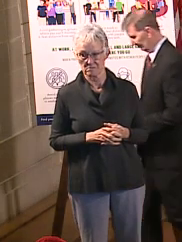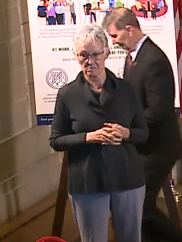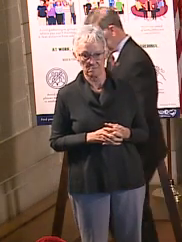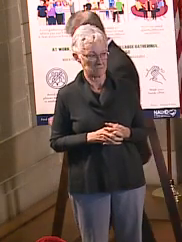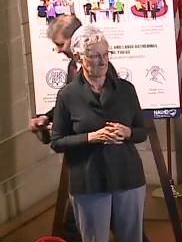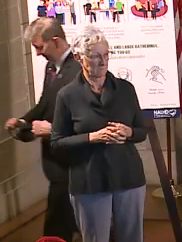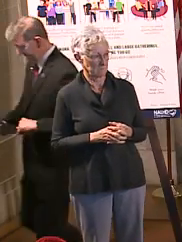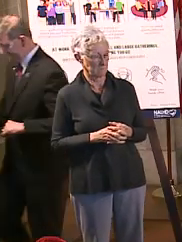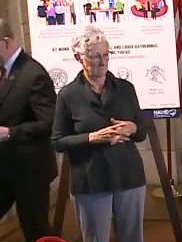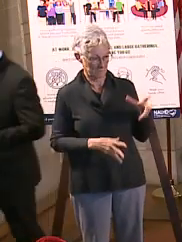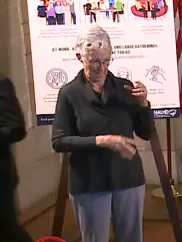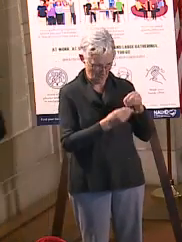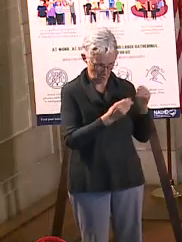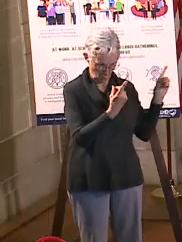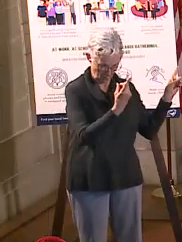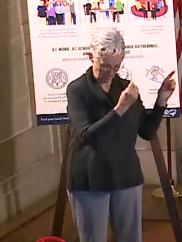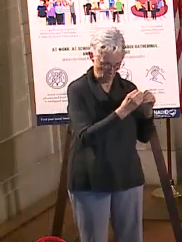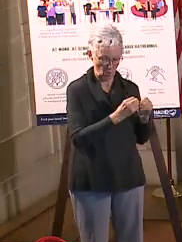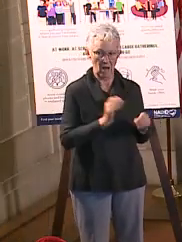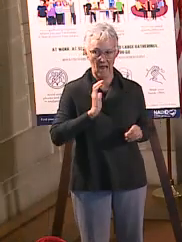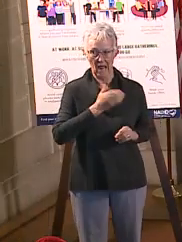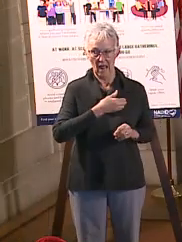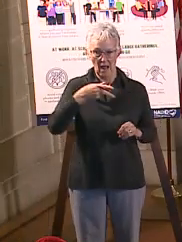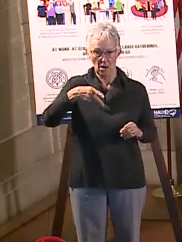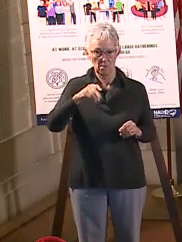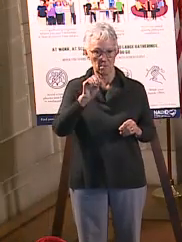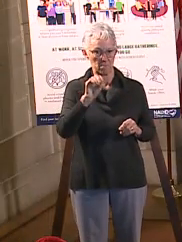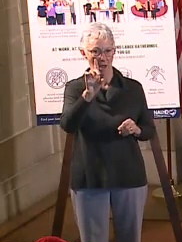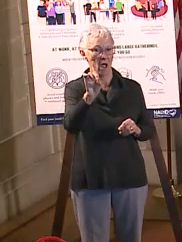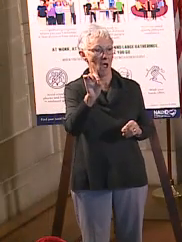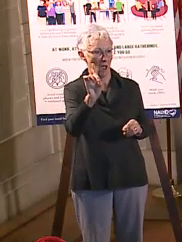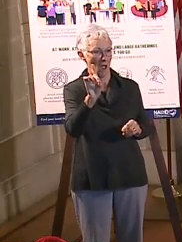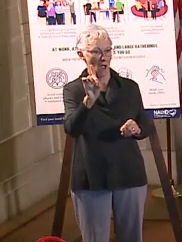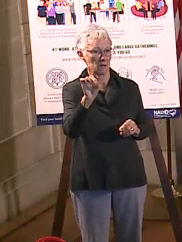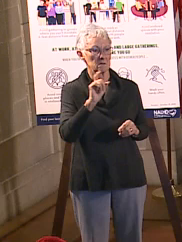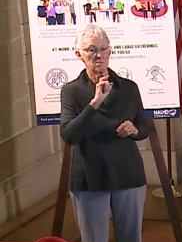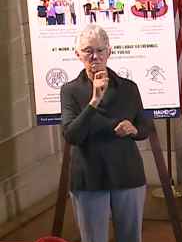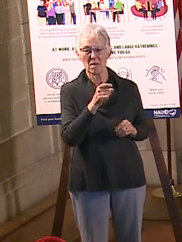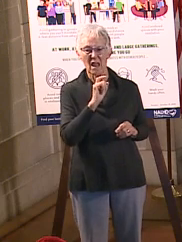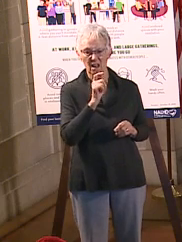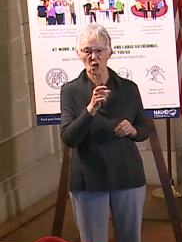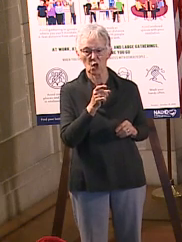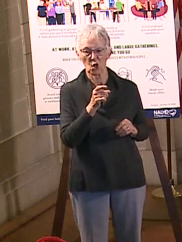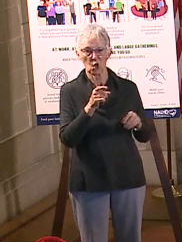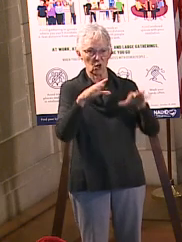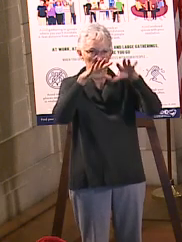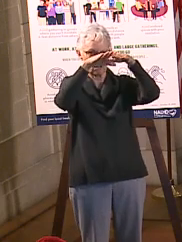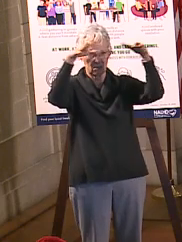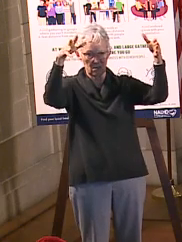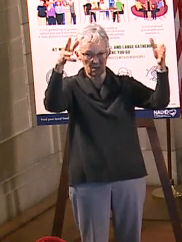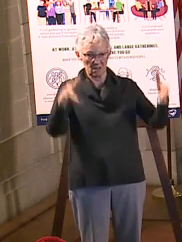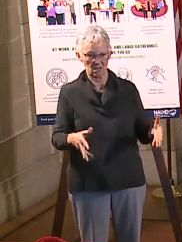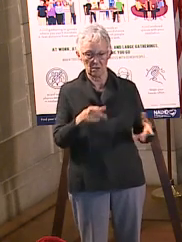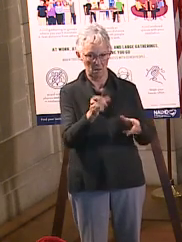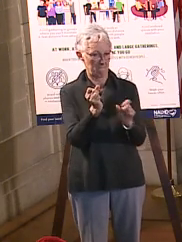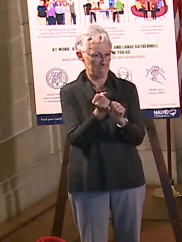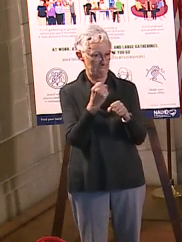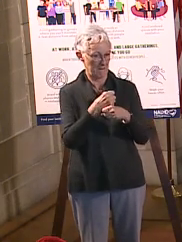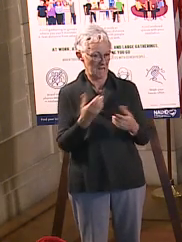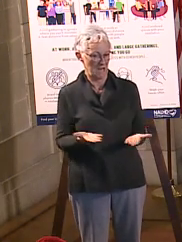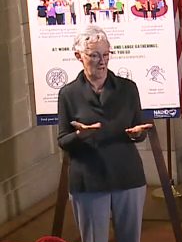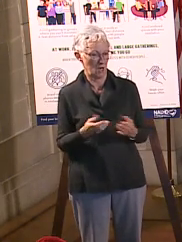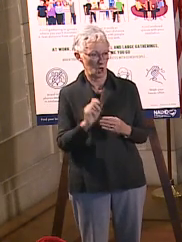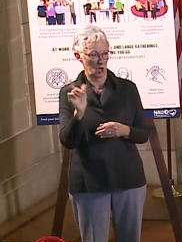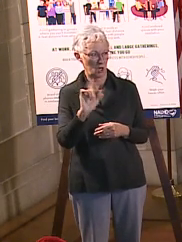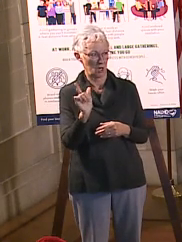And if I could just add on one more thing, the pods that we have, which are the metal, fabricated structures, are being produced right here in Lincoln by a Lincoln